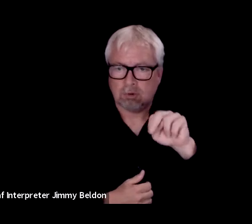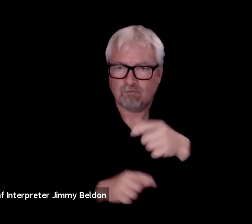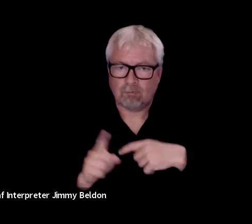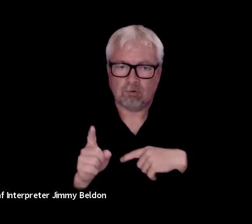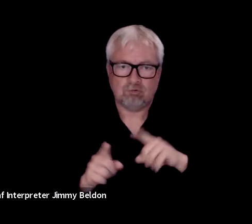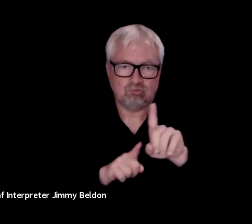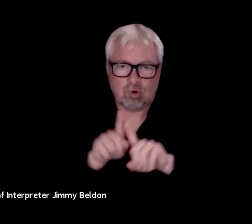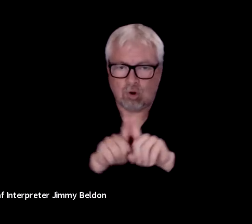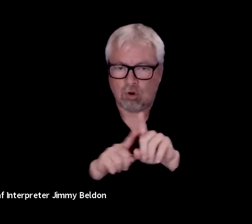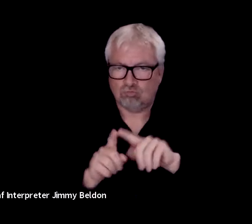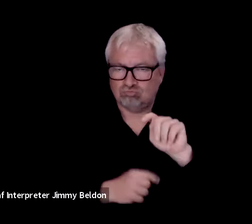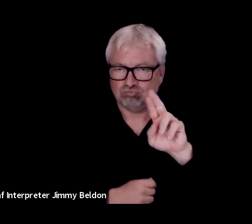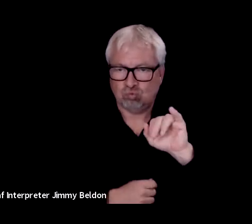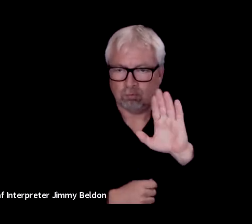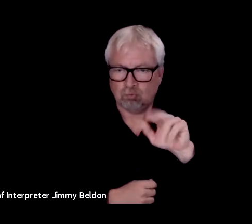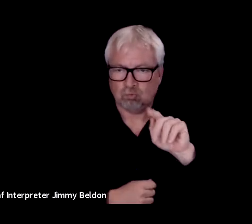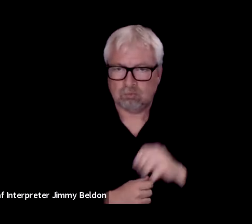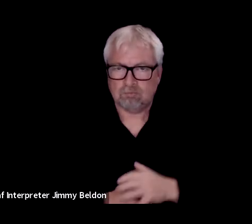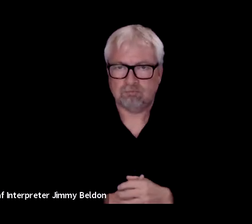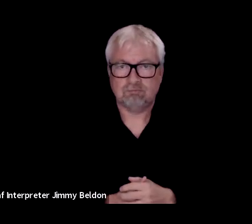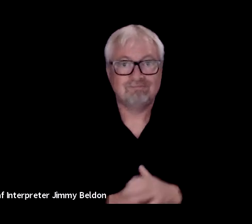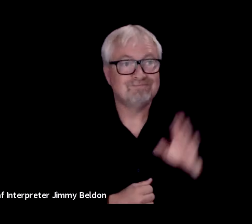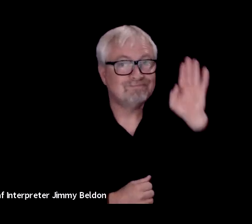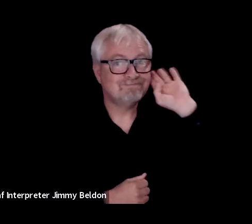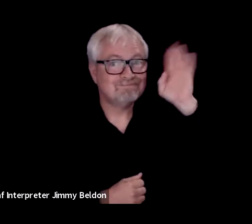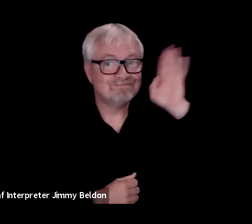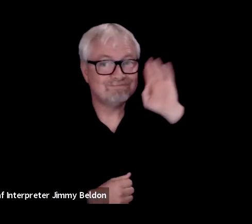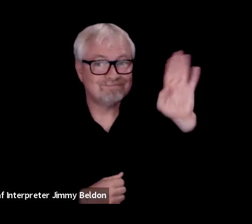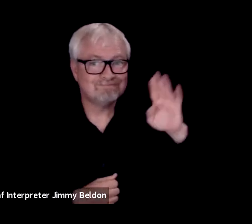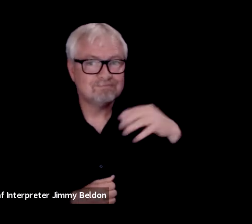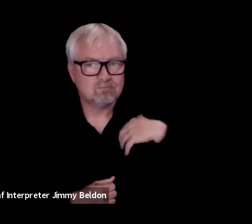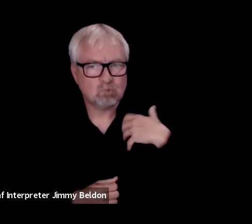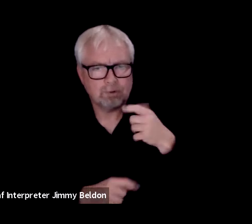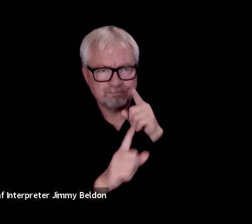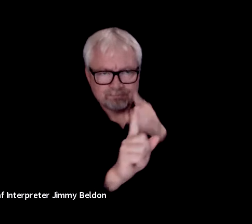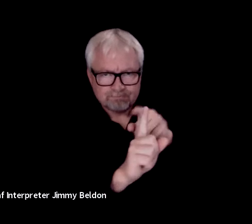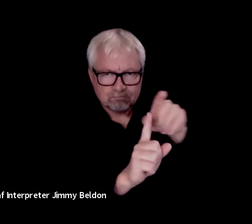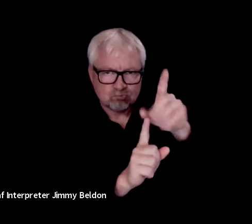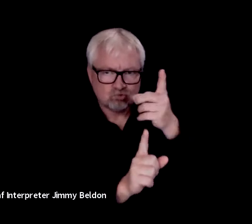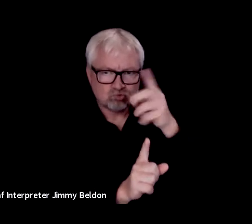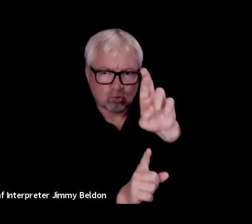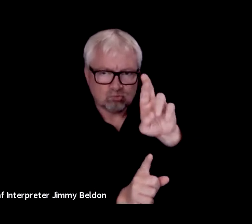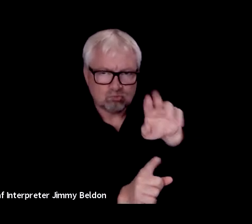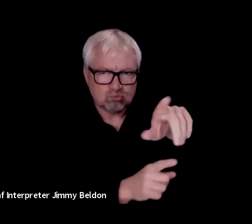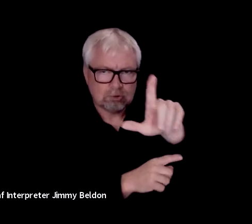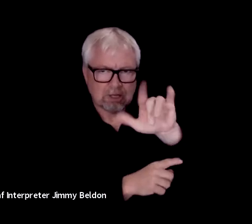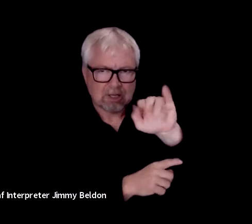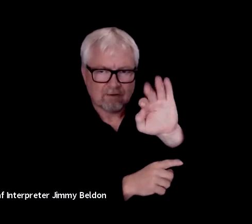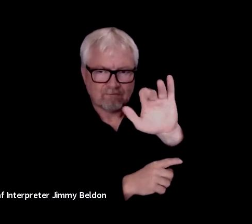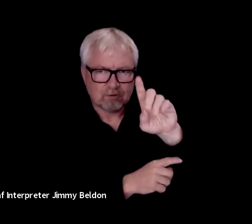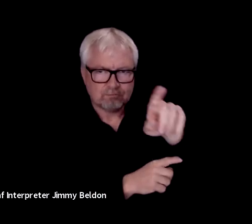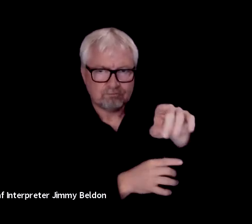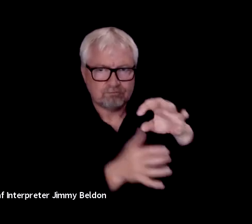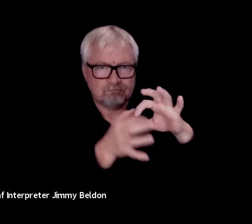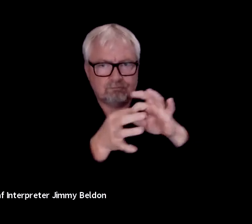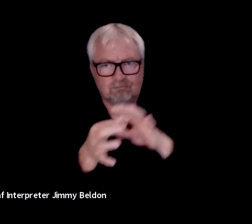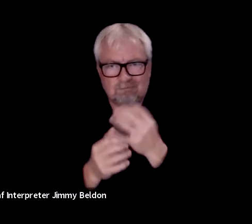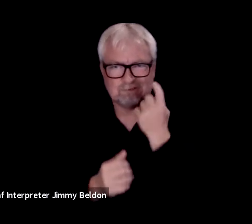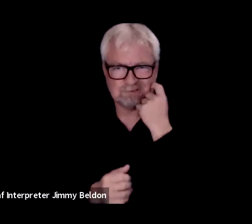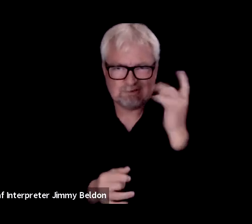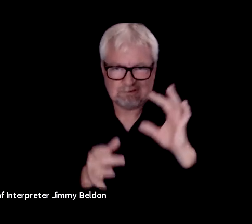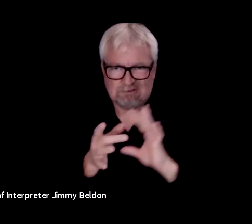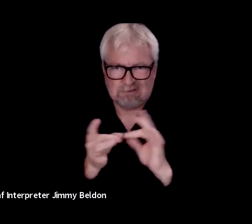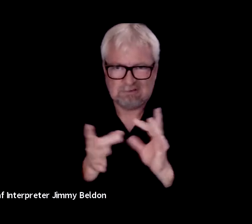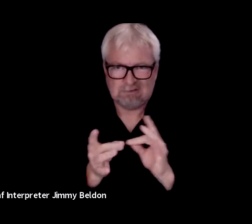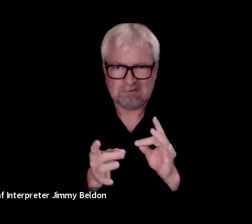Hi, Commissioner Dr. Linfield. These questions have built a little bit off of your comments regarding the ability to track and trace the sources of infections at